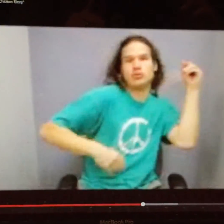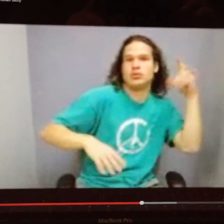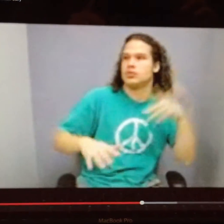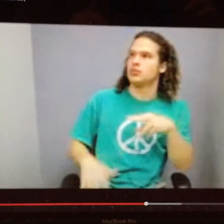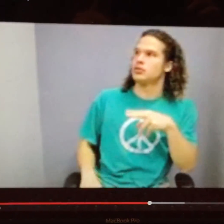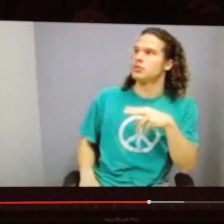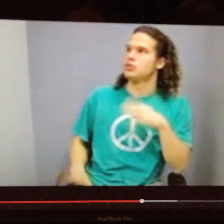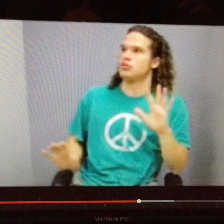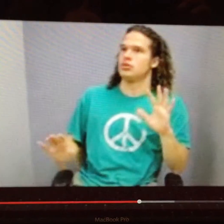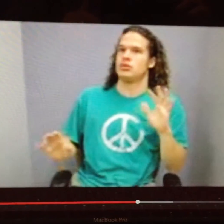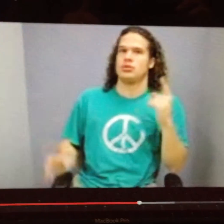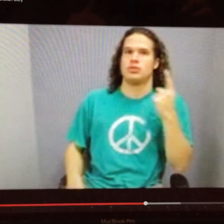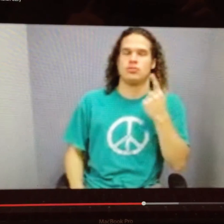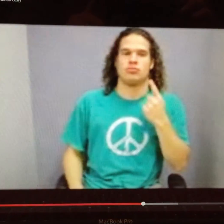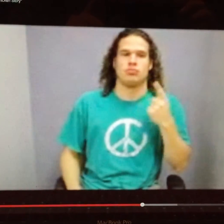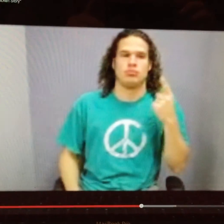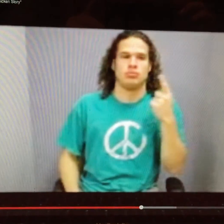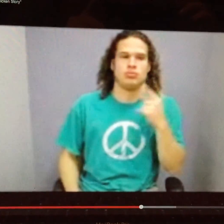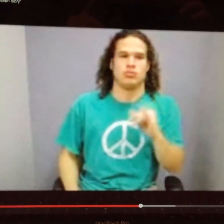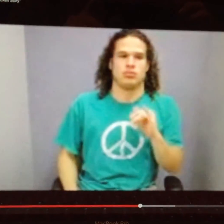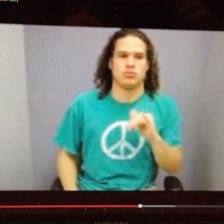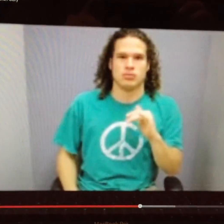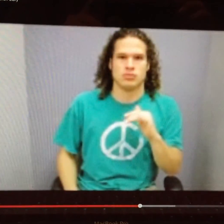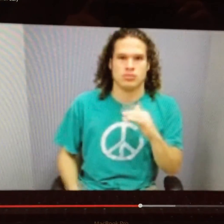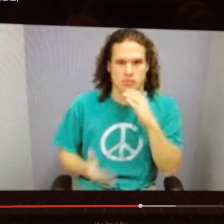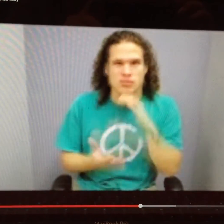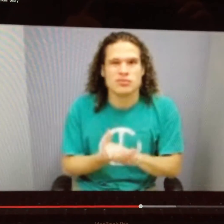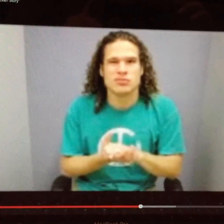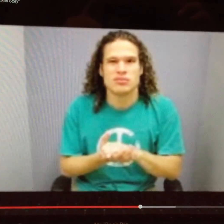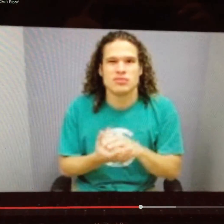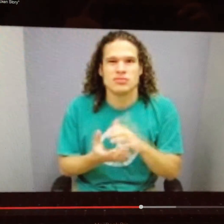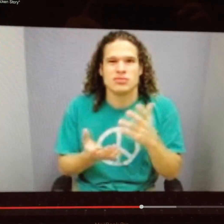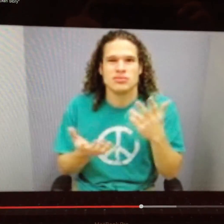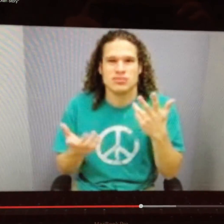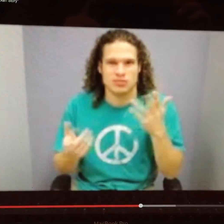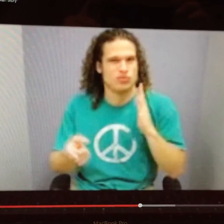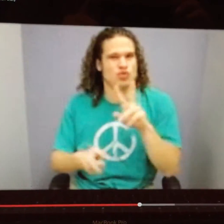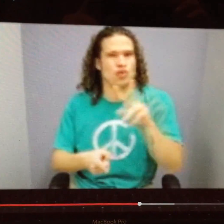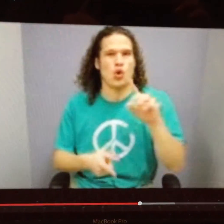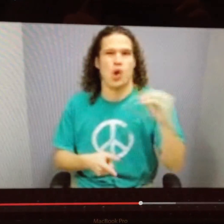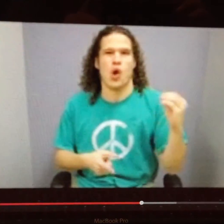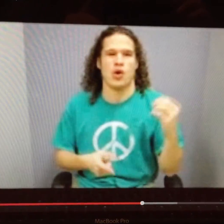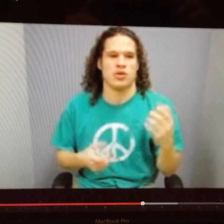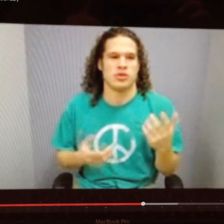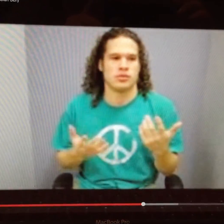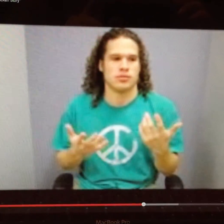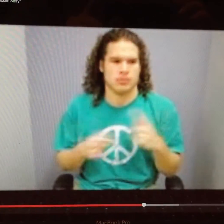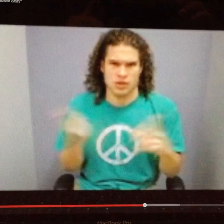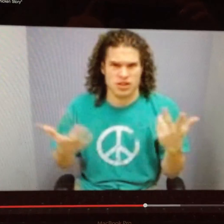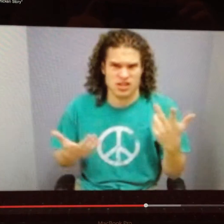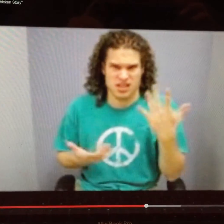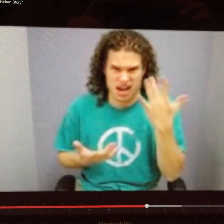scared, she jumped and she ran out. But then she started wondering about that wife in the voodoo